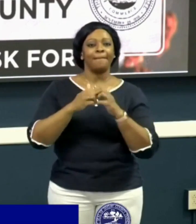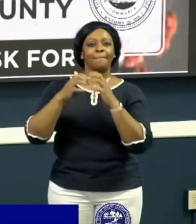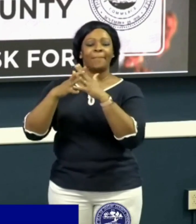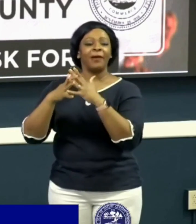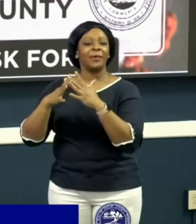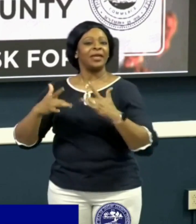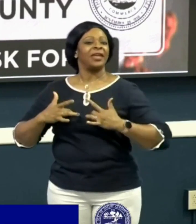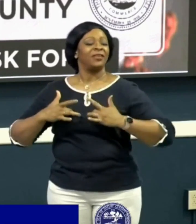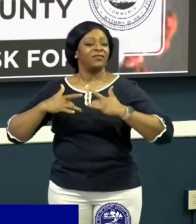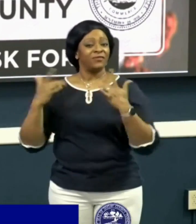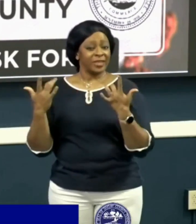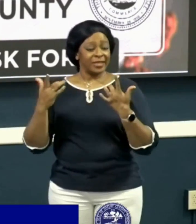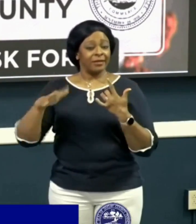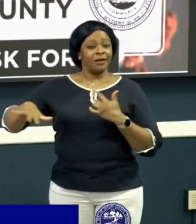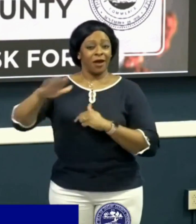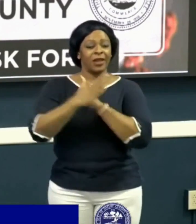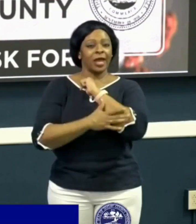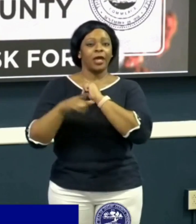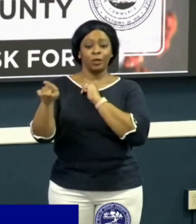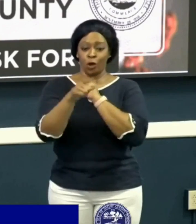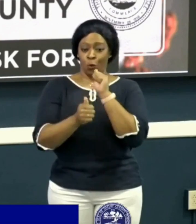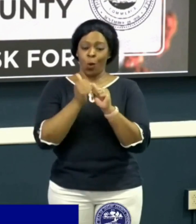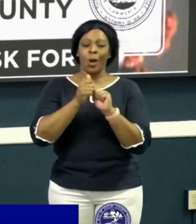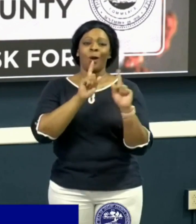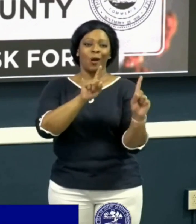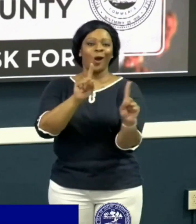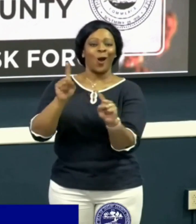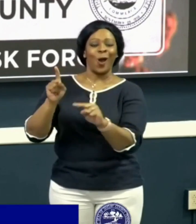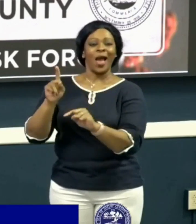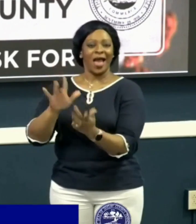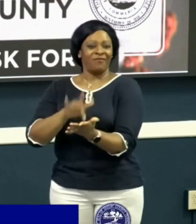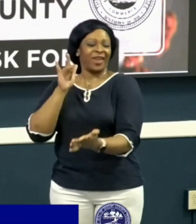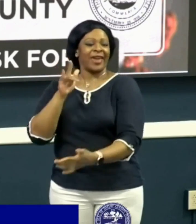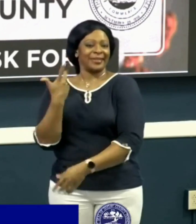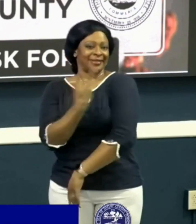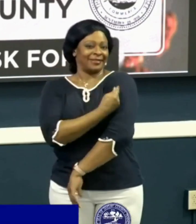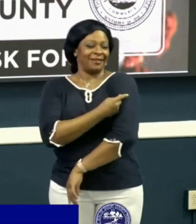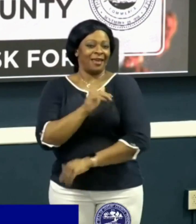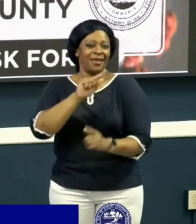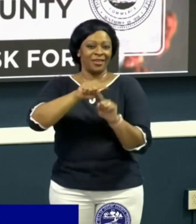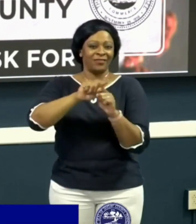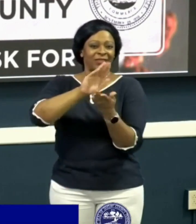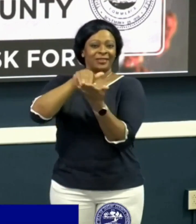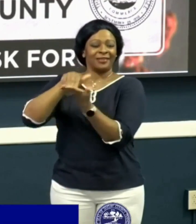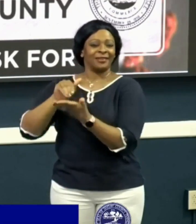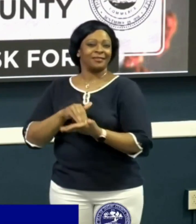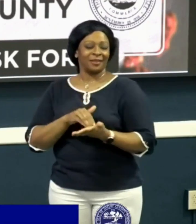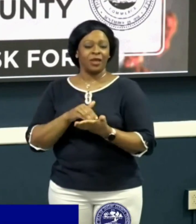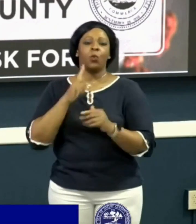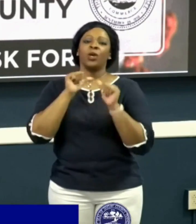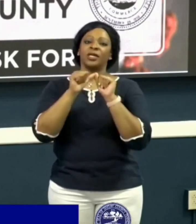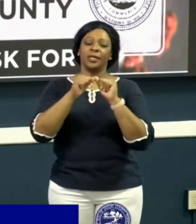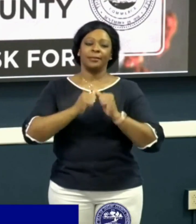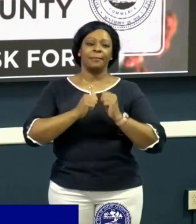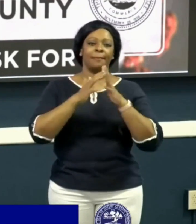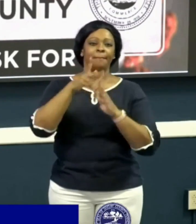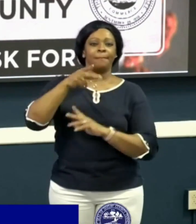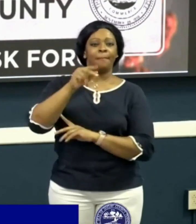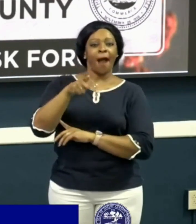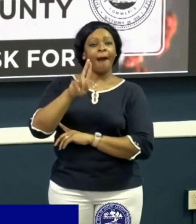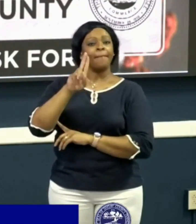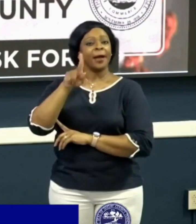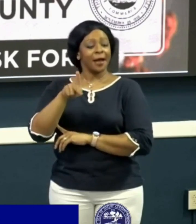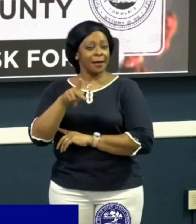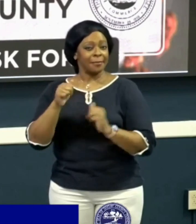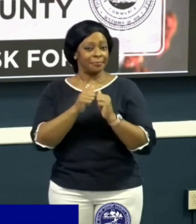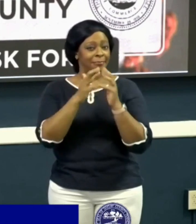county. Many of you have taken advantage of those in Shelby County, and so we will continue to do pop-up vaccine events. I